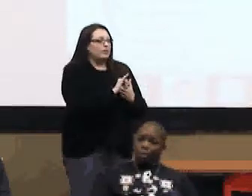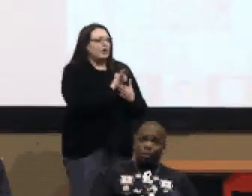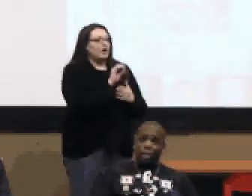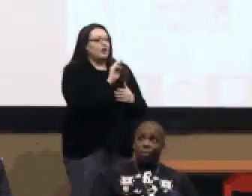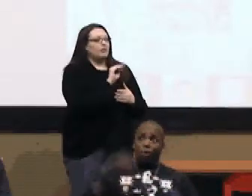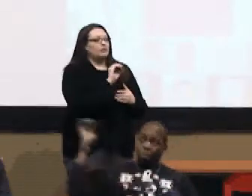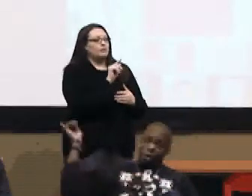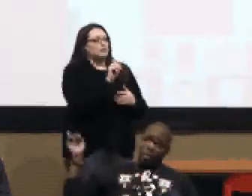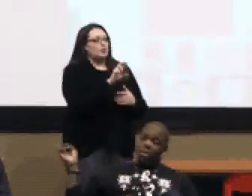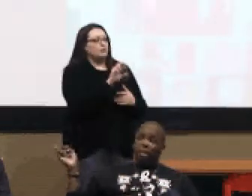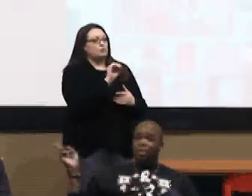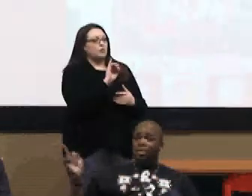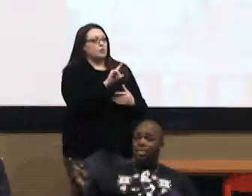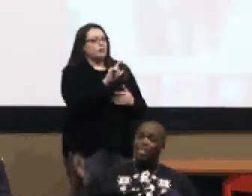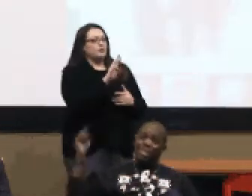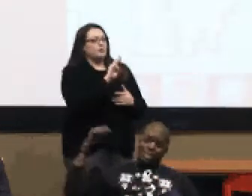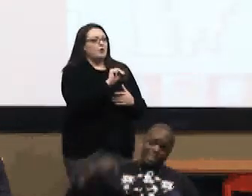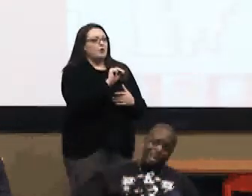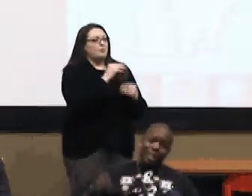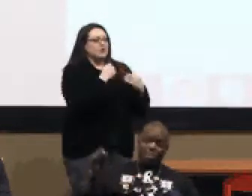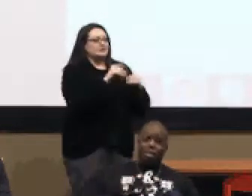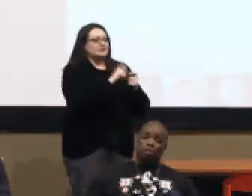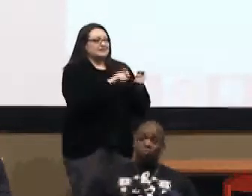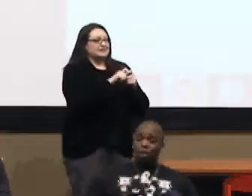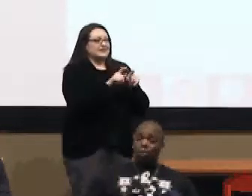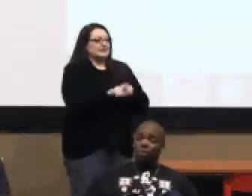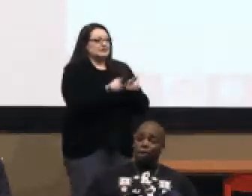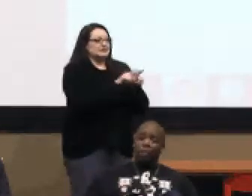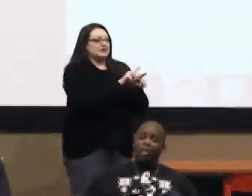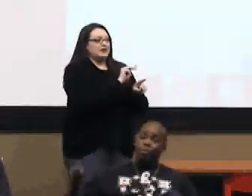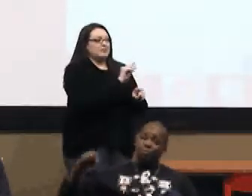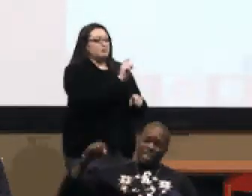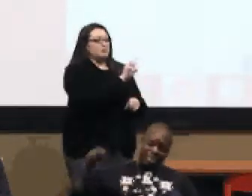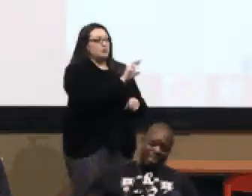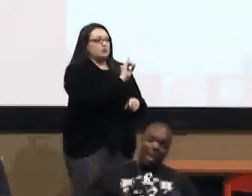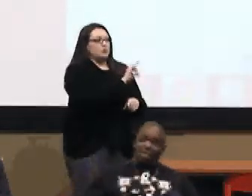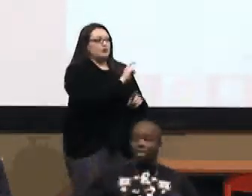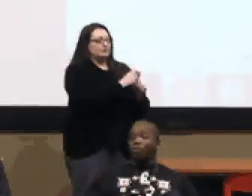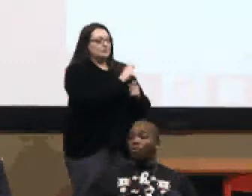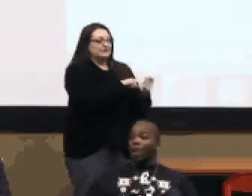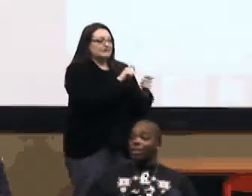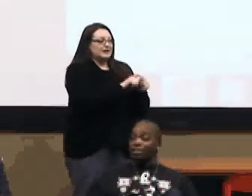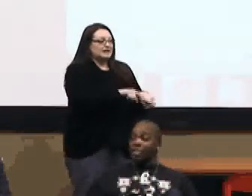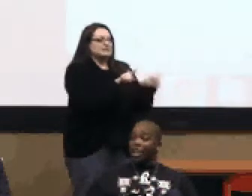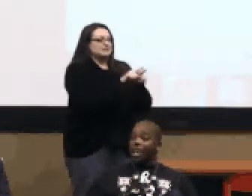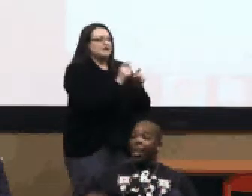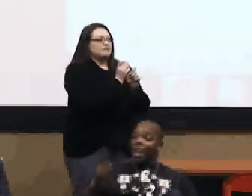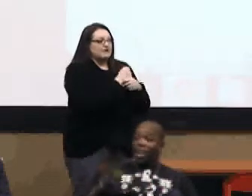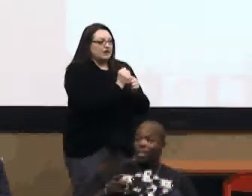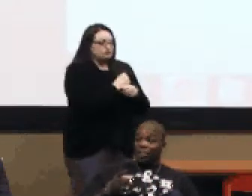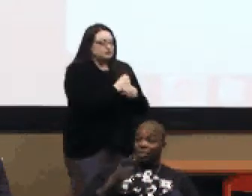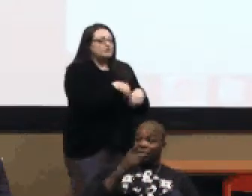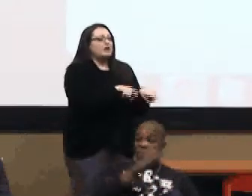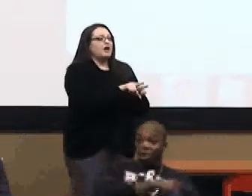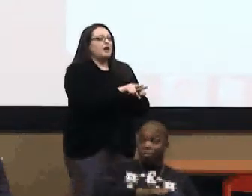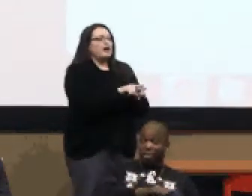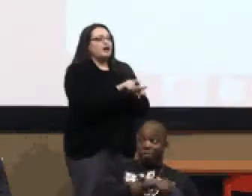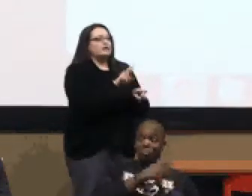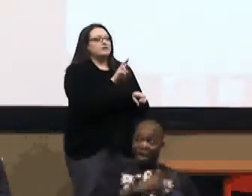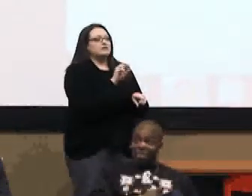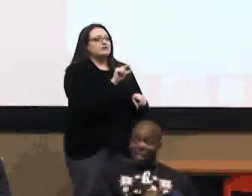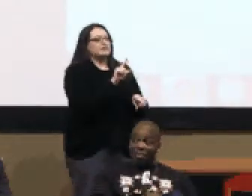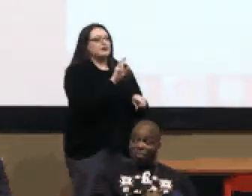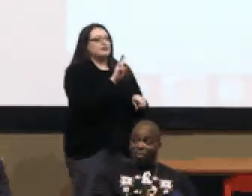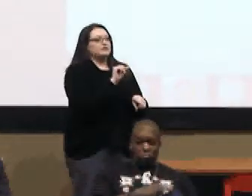motor oil that Walmart sells is the exact same motor oil that comes from the exact same factory as the